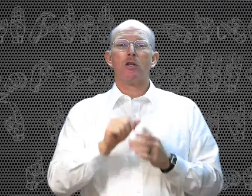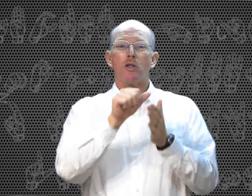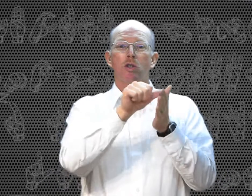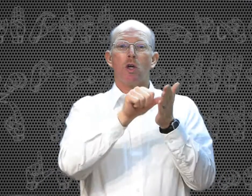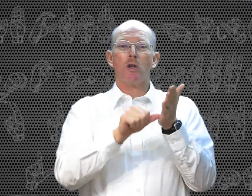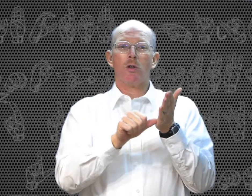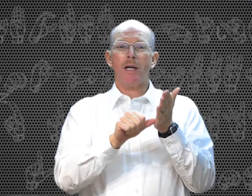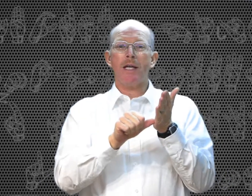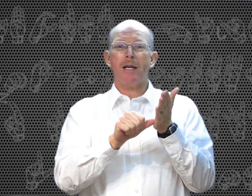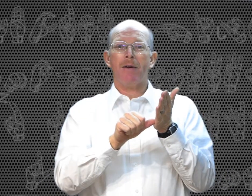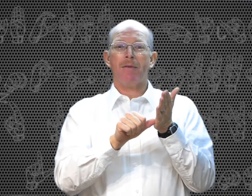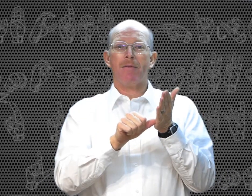surgery,